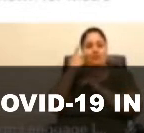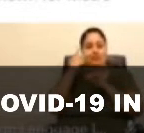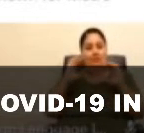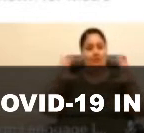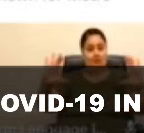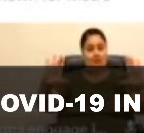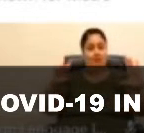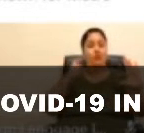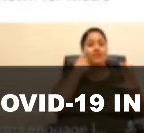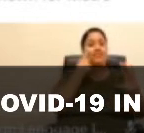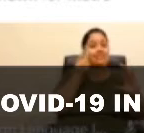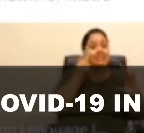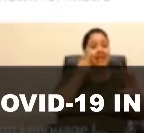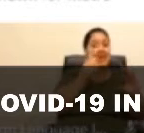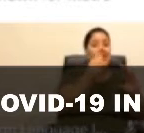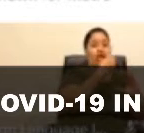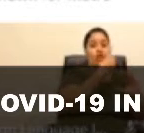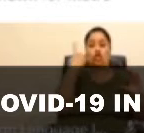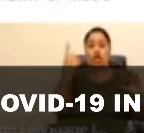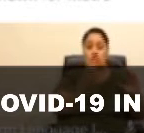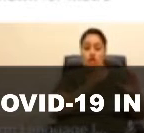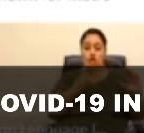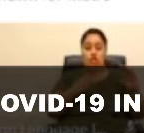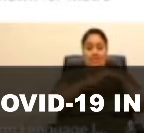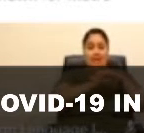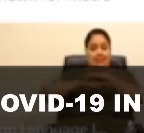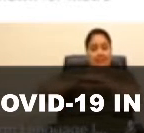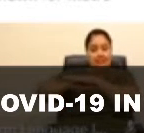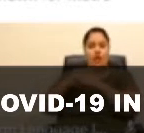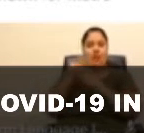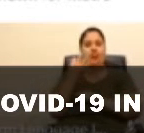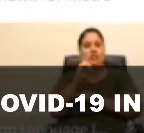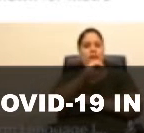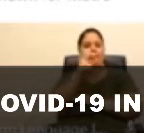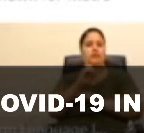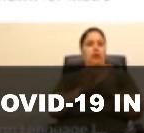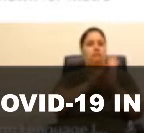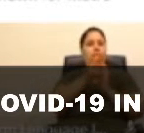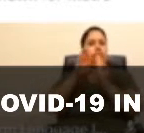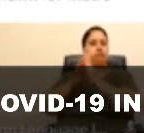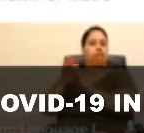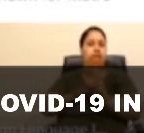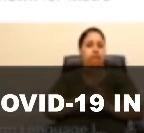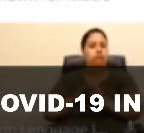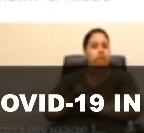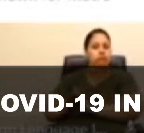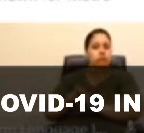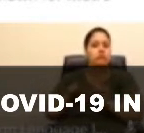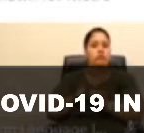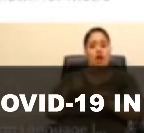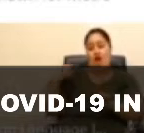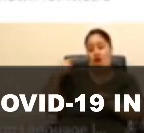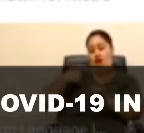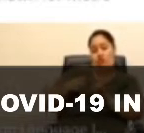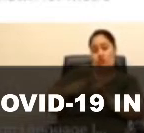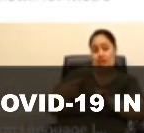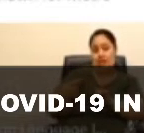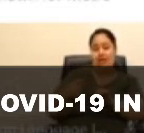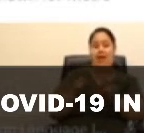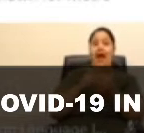for every sub-district we've had at least a 30% increase in cases in the last week, and for some of